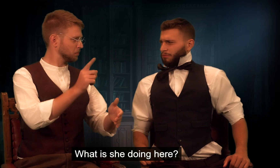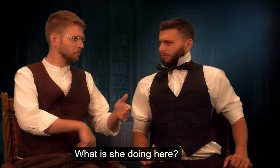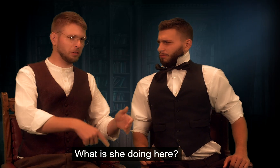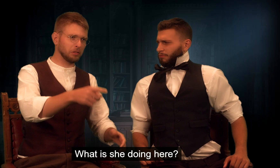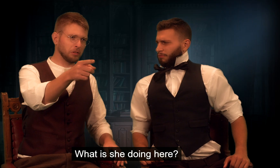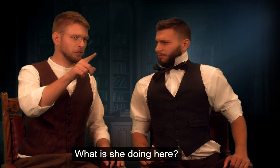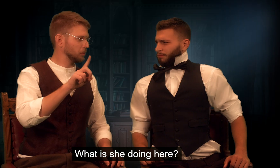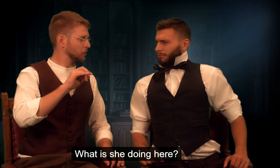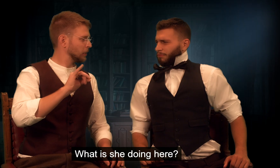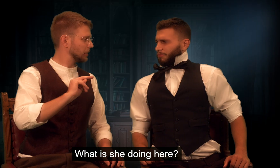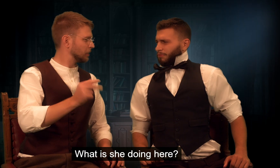What is she doing here?